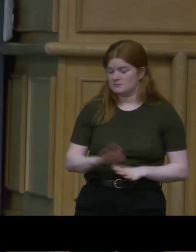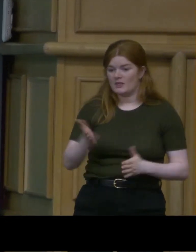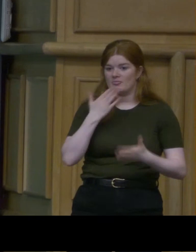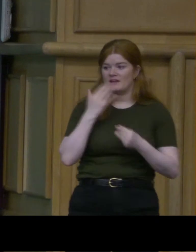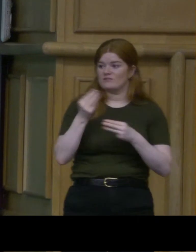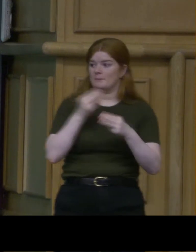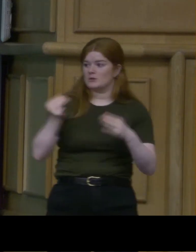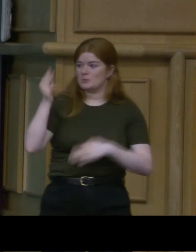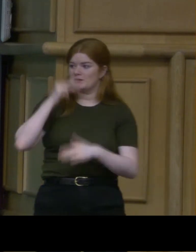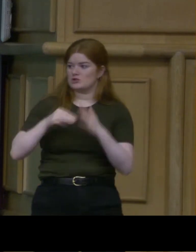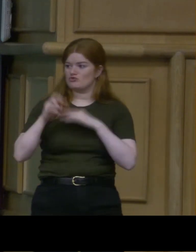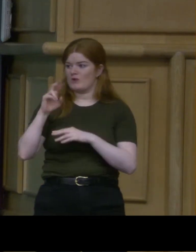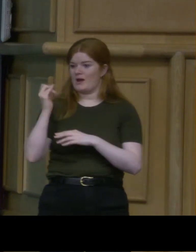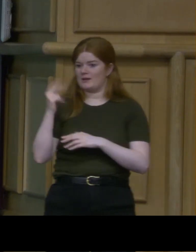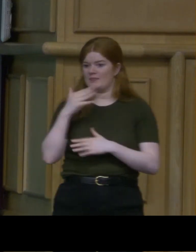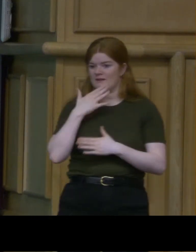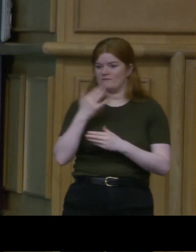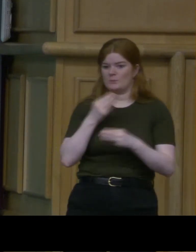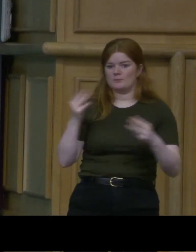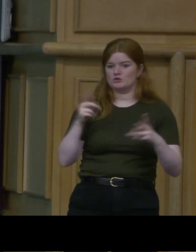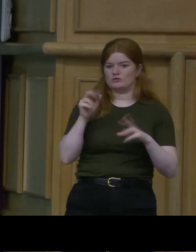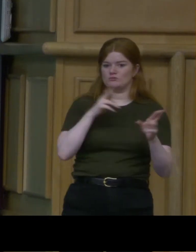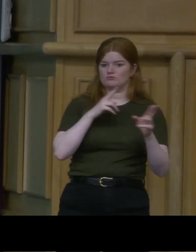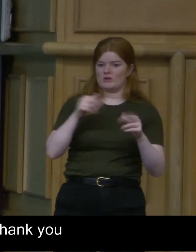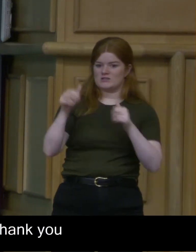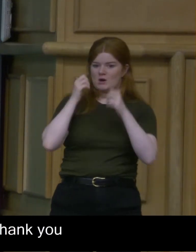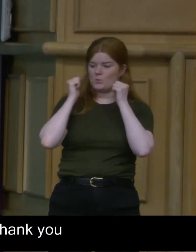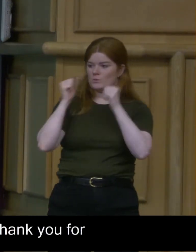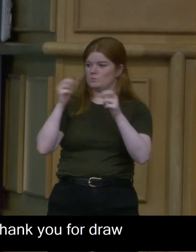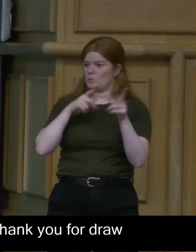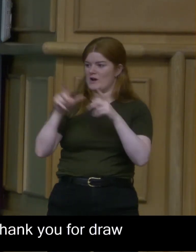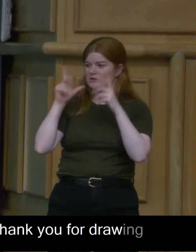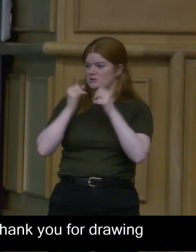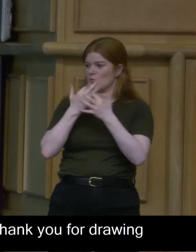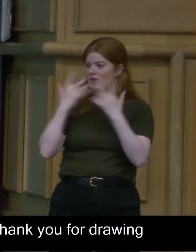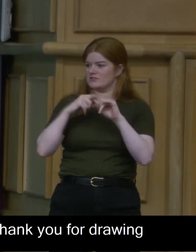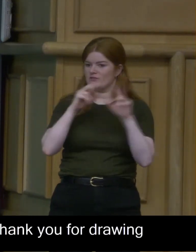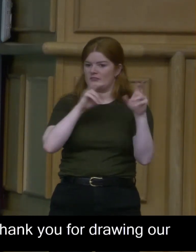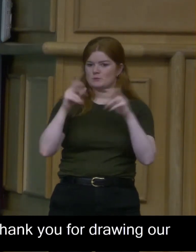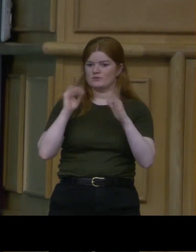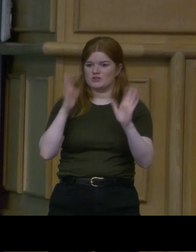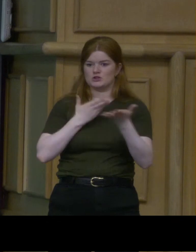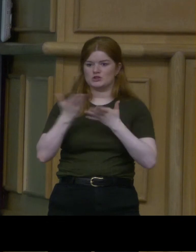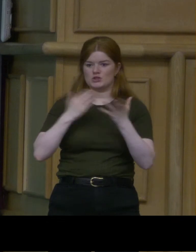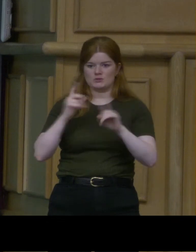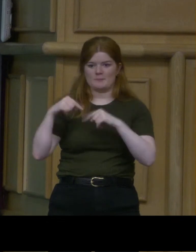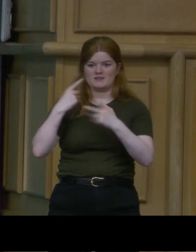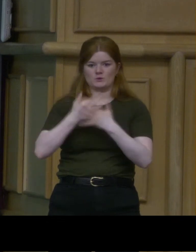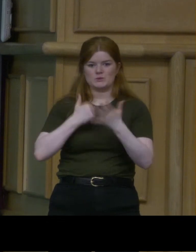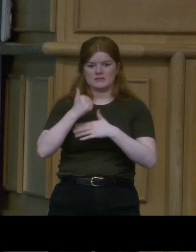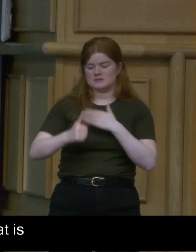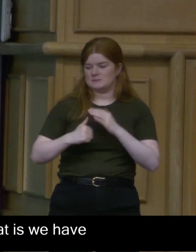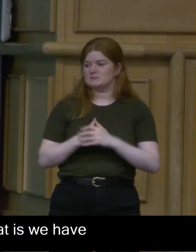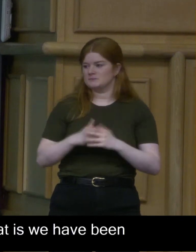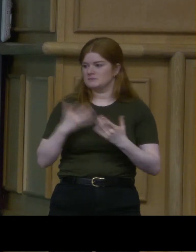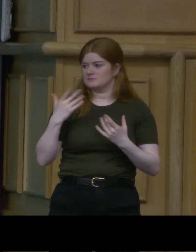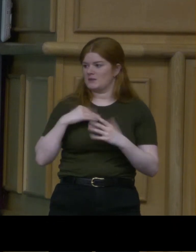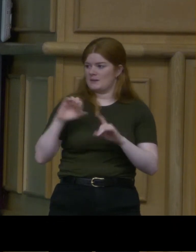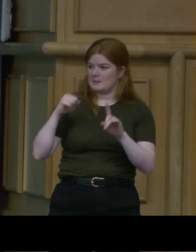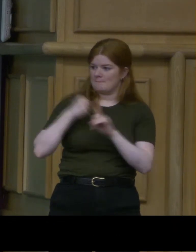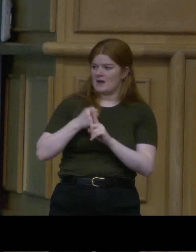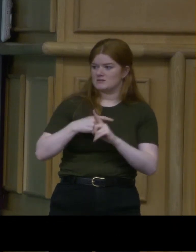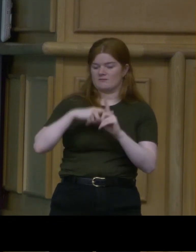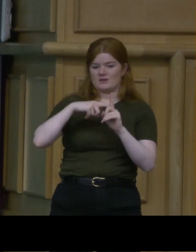Thank you very much, Minister Ryan. Thank you for drawing our attention to actually many of the themes that we've been discussing the past few days: the impact